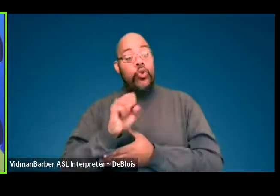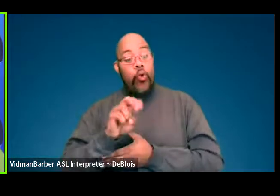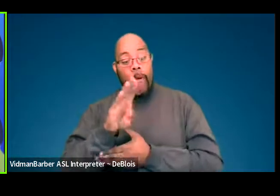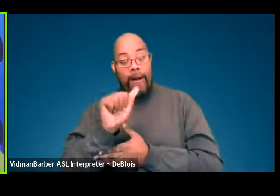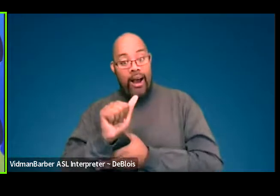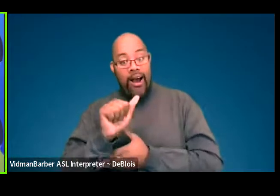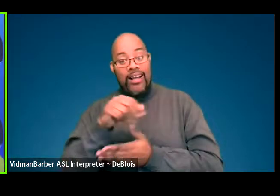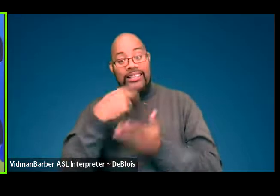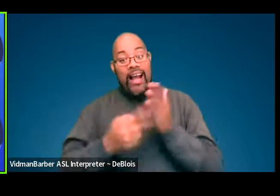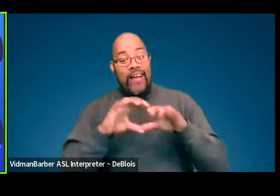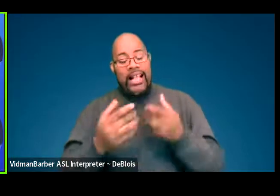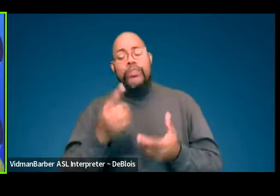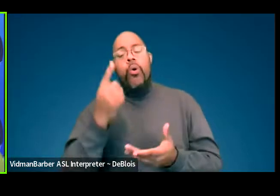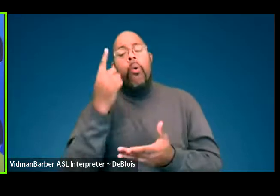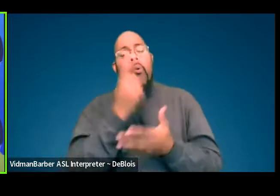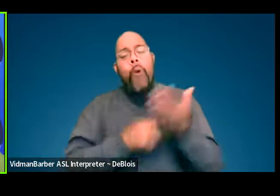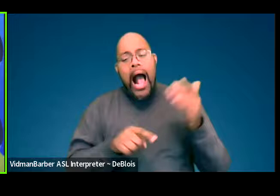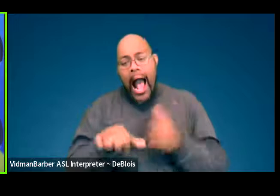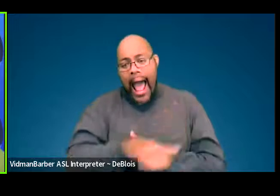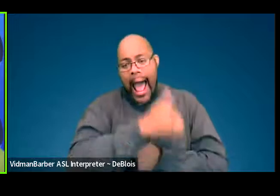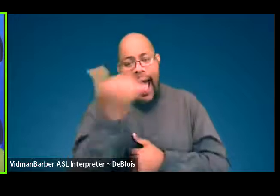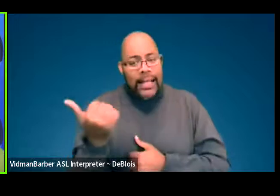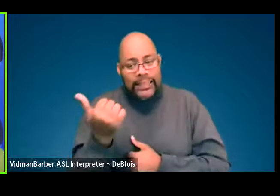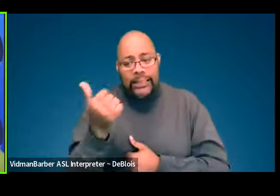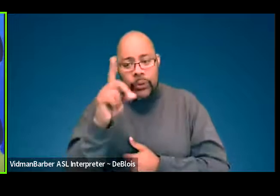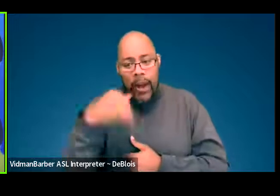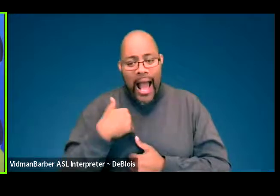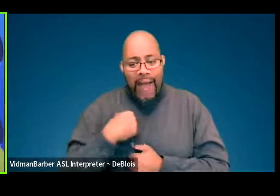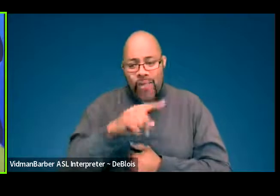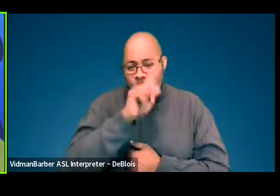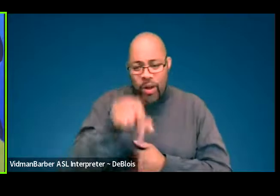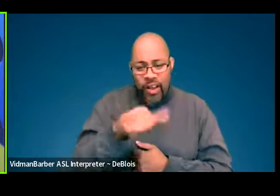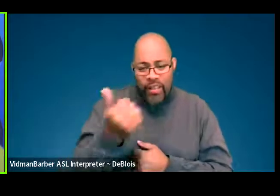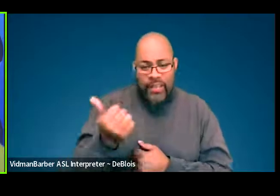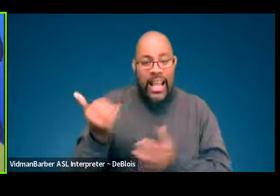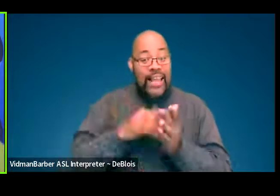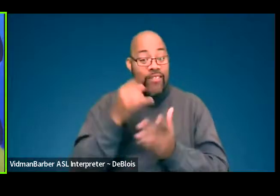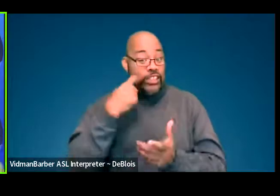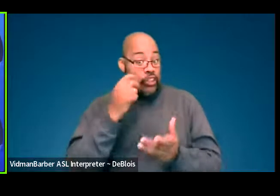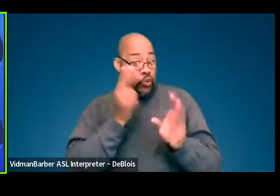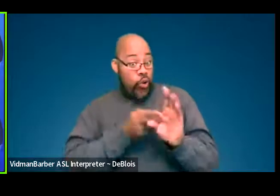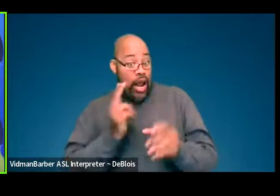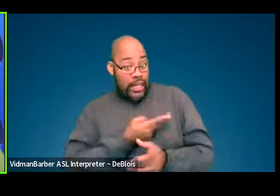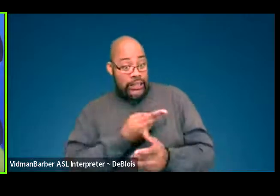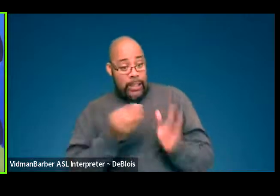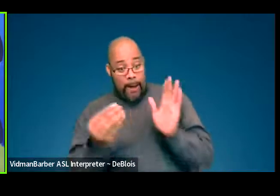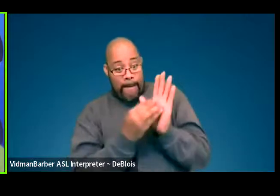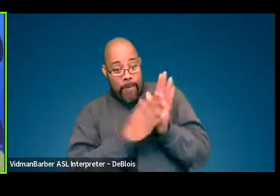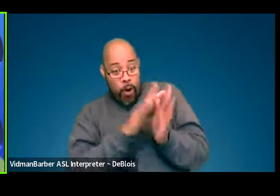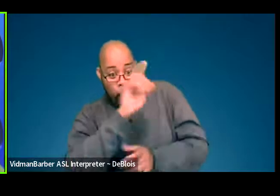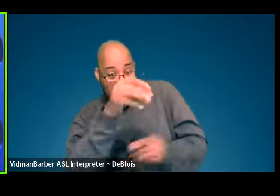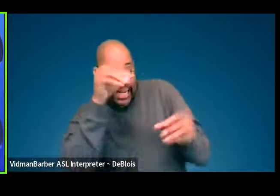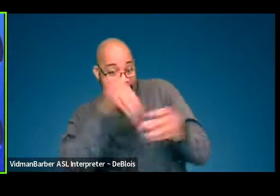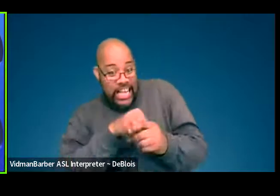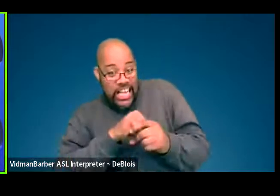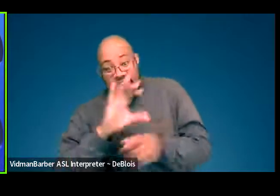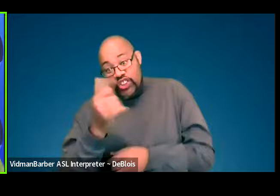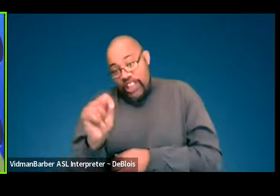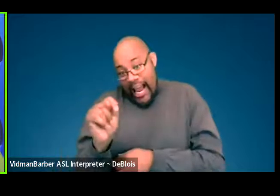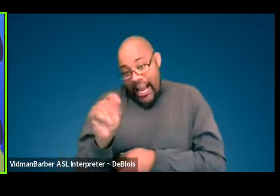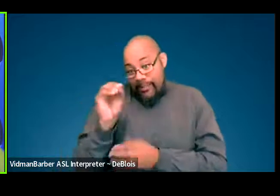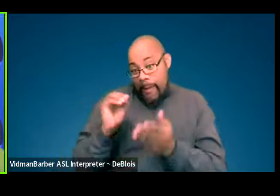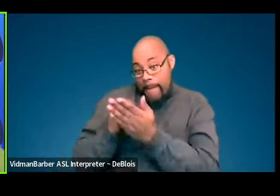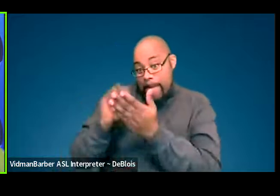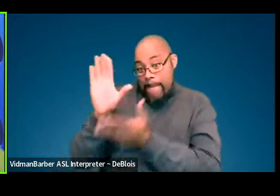class. What else do I have here? Again, if you're just joining us, put your questions in the